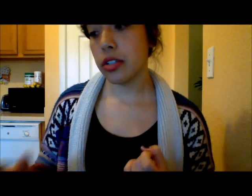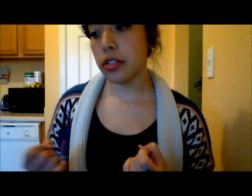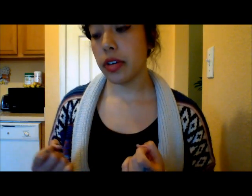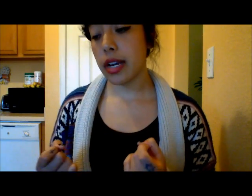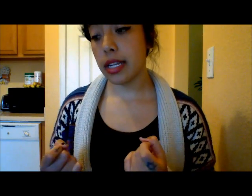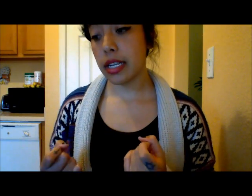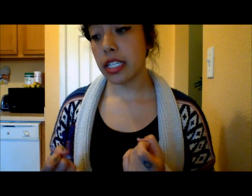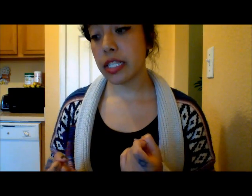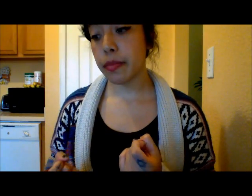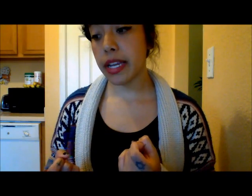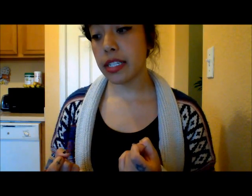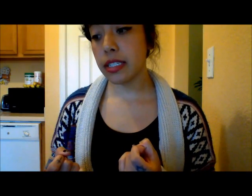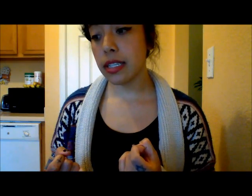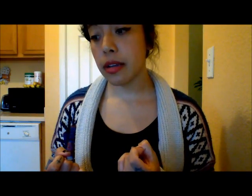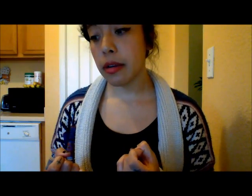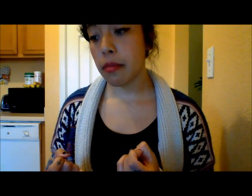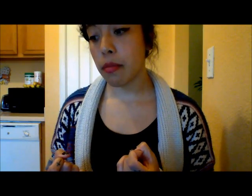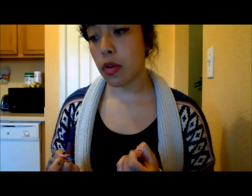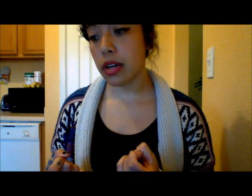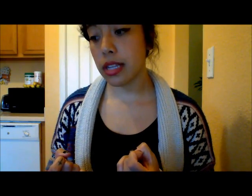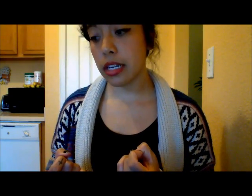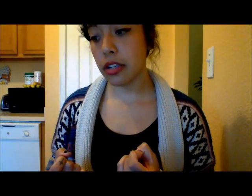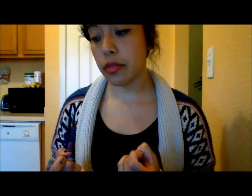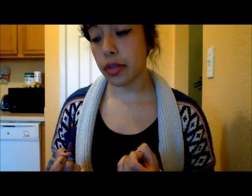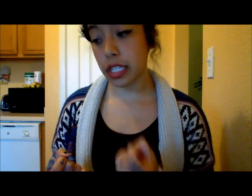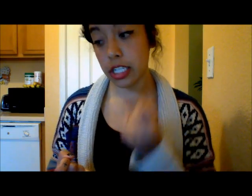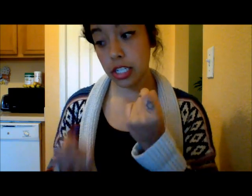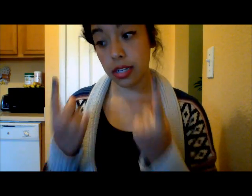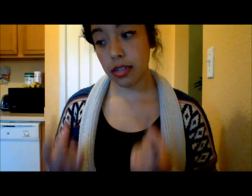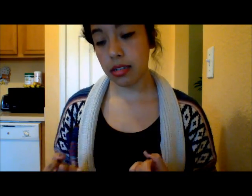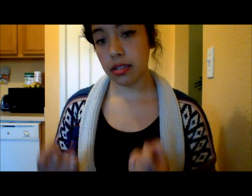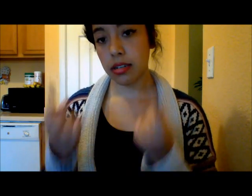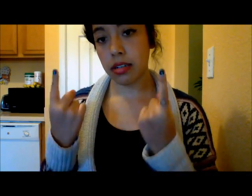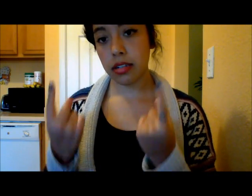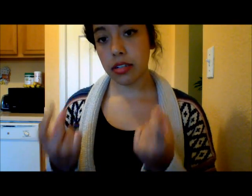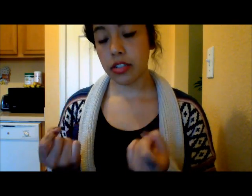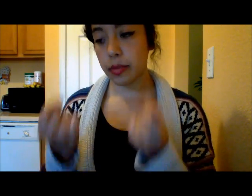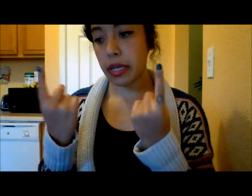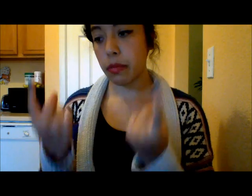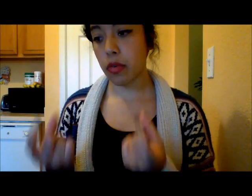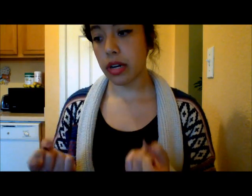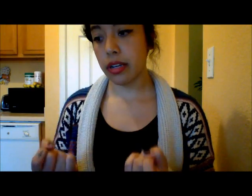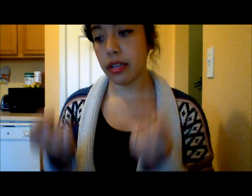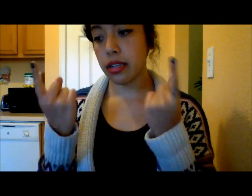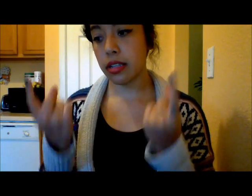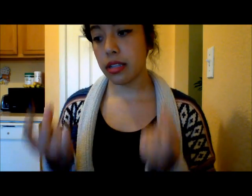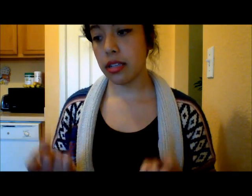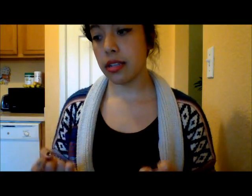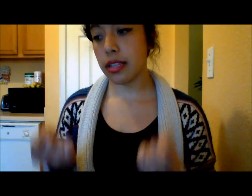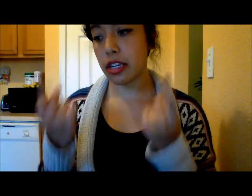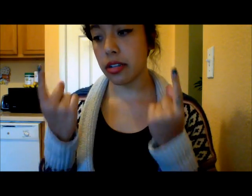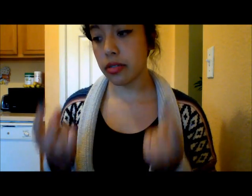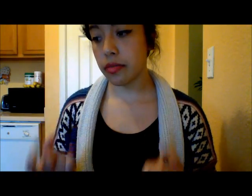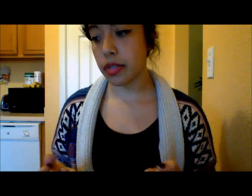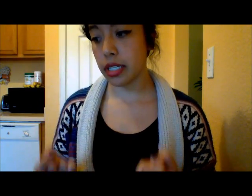To spend more than you really should. To spend more than you really